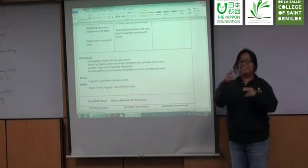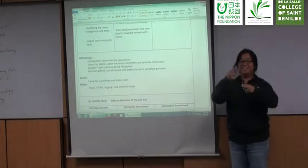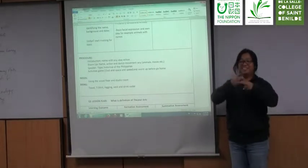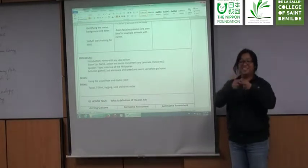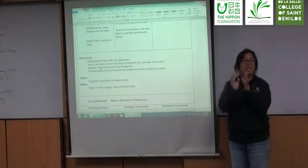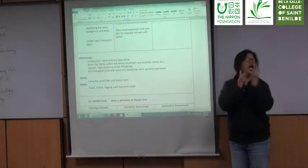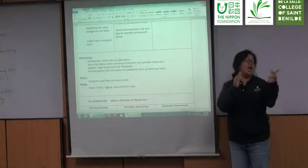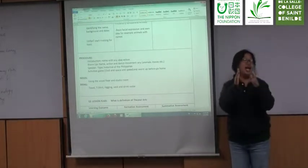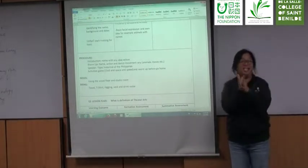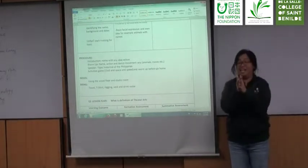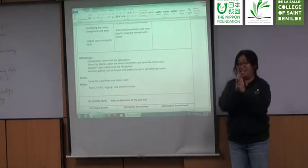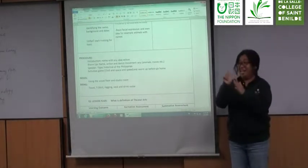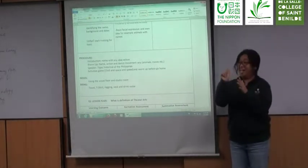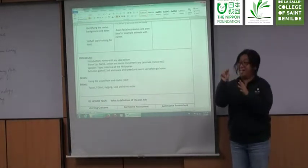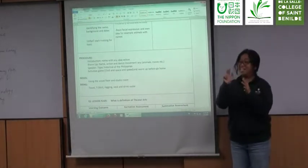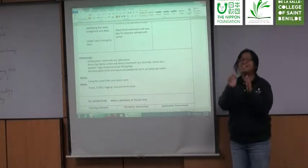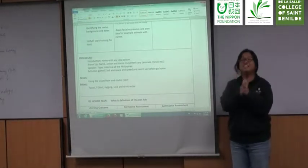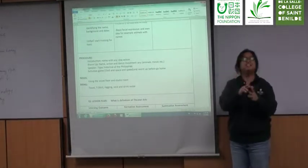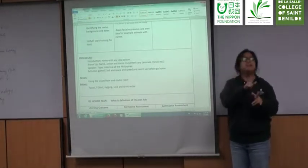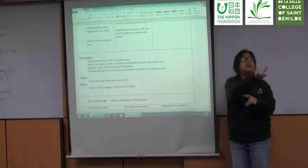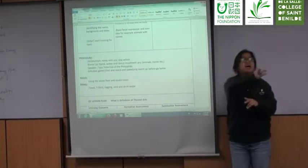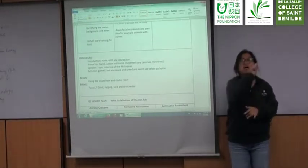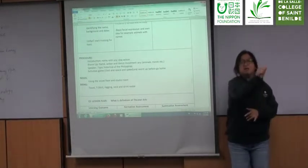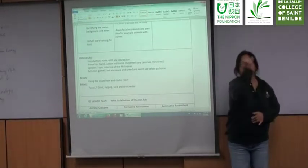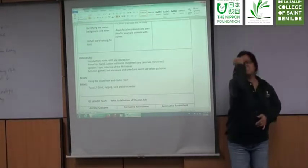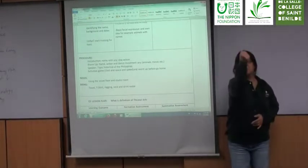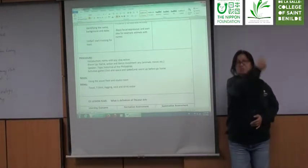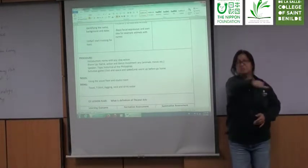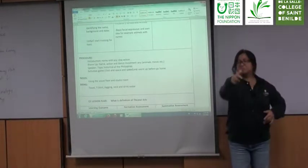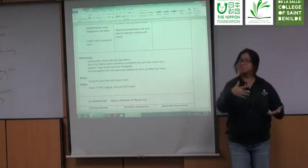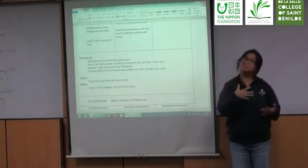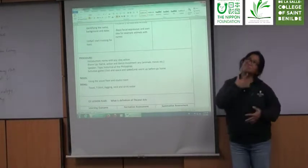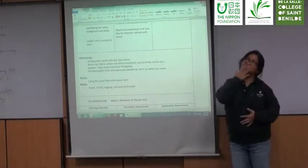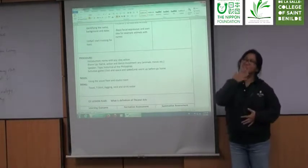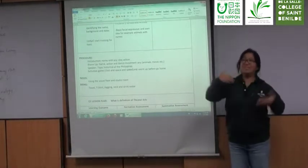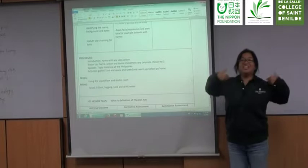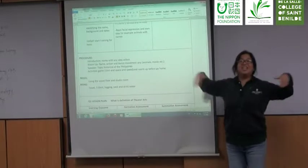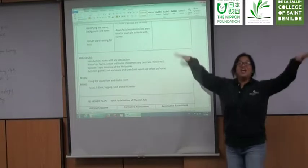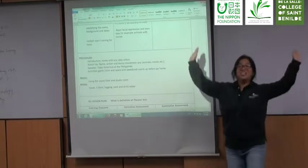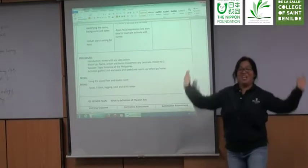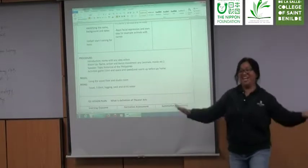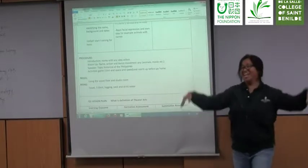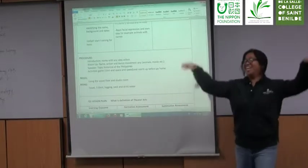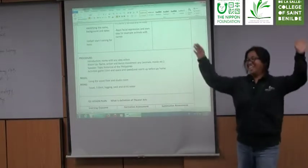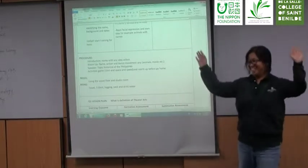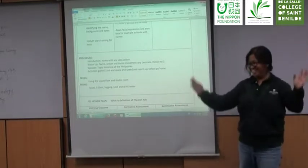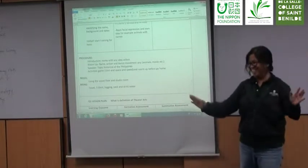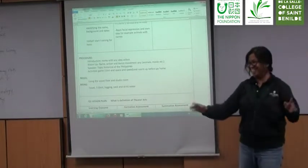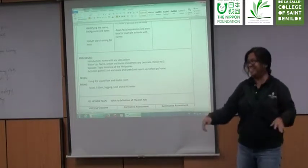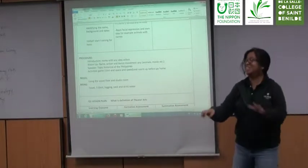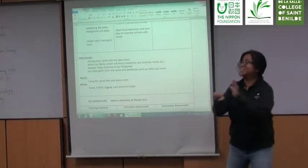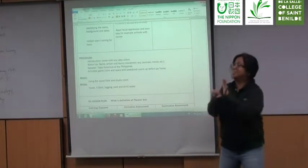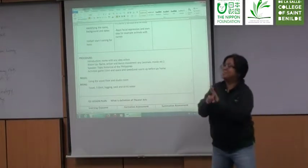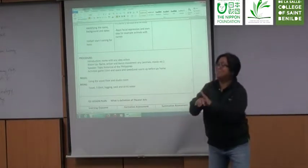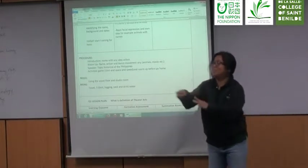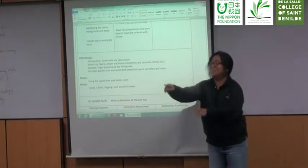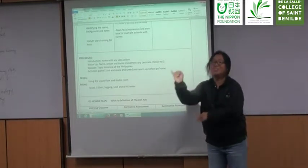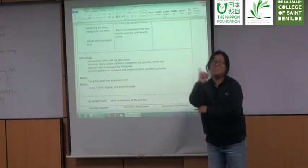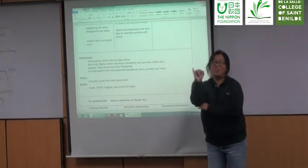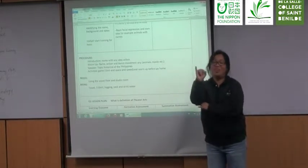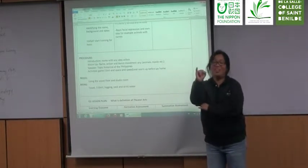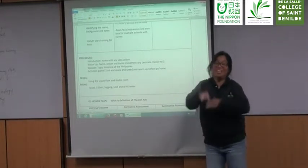For example, I use my name, I say Anna. And then she could make